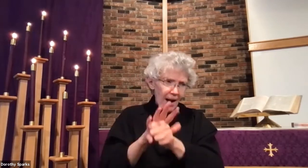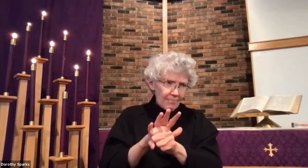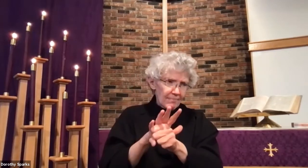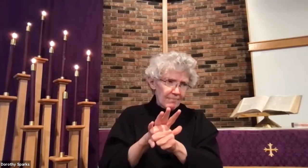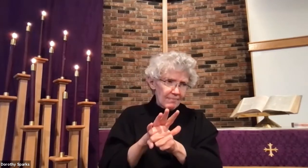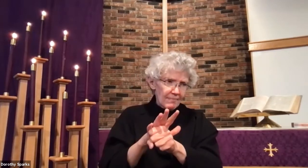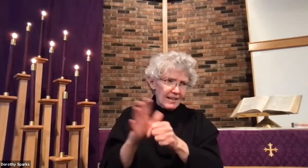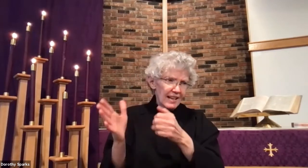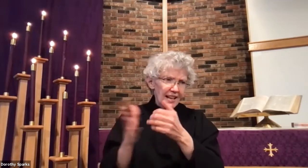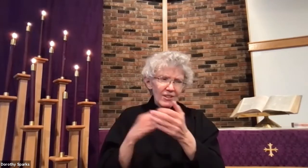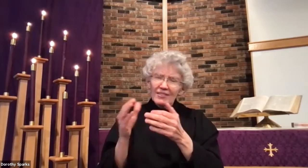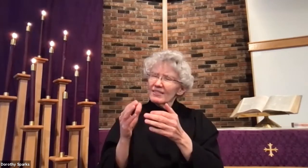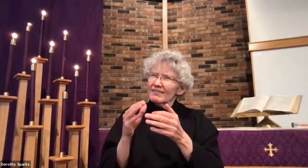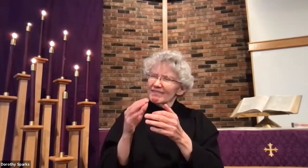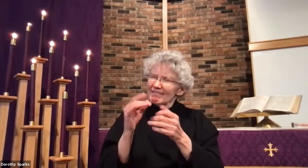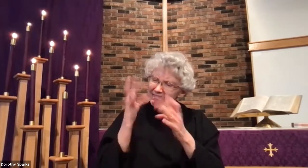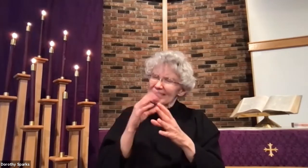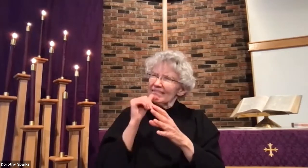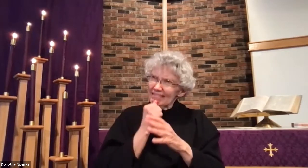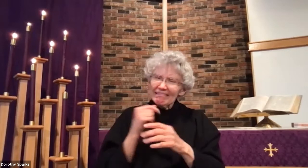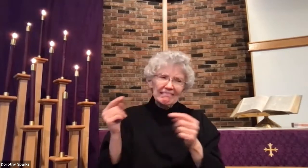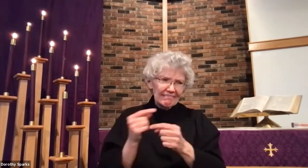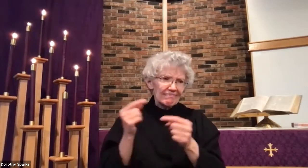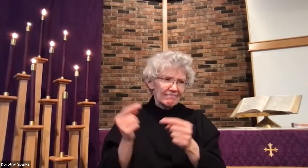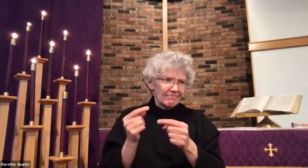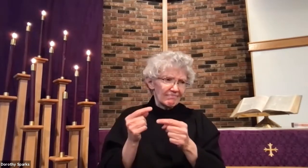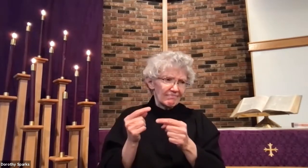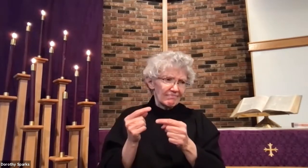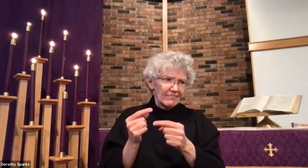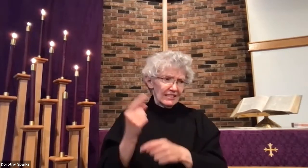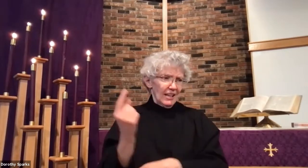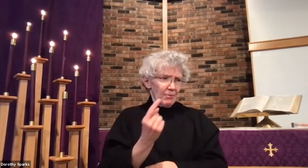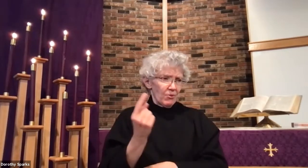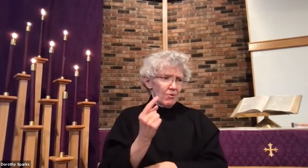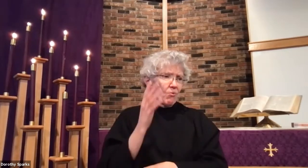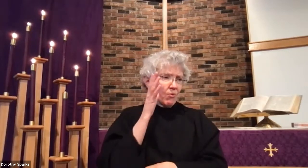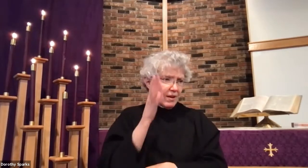Someone who keeps their promise even when it hurts.